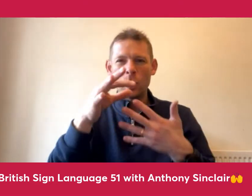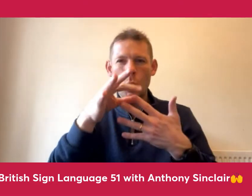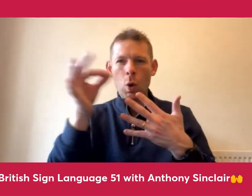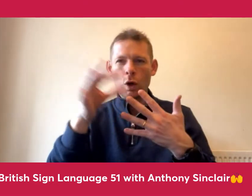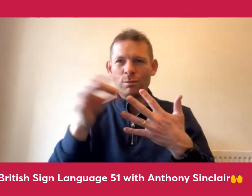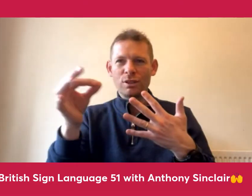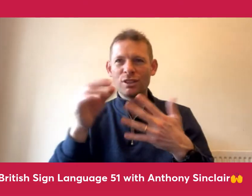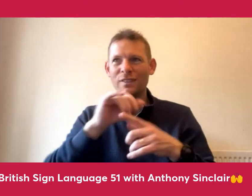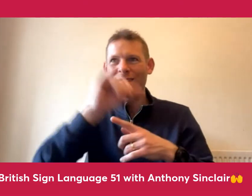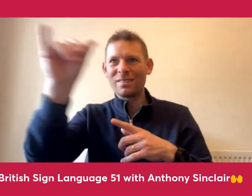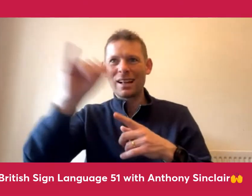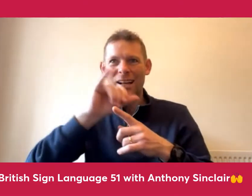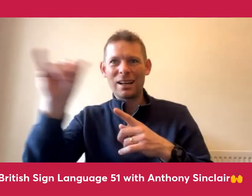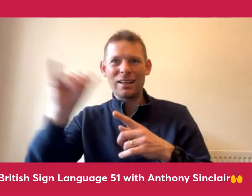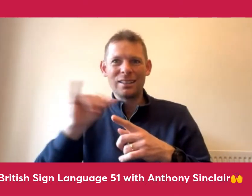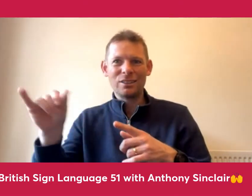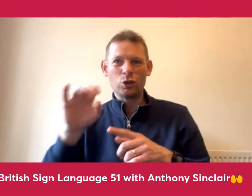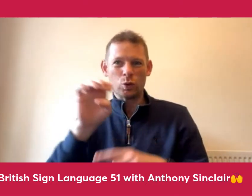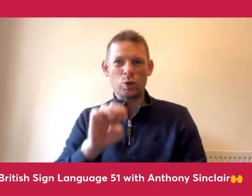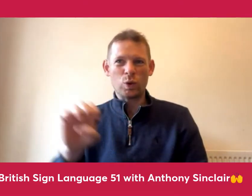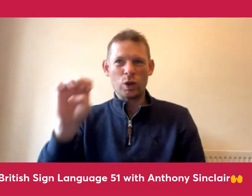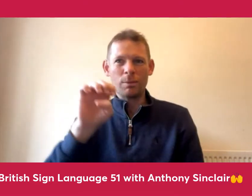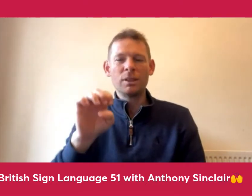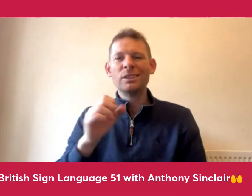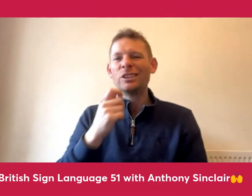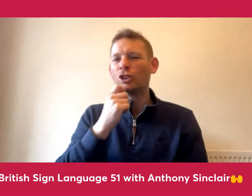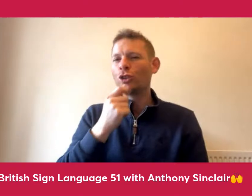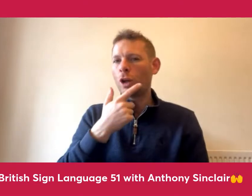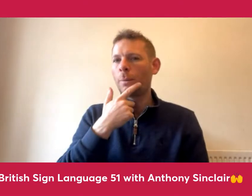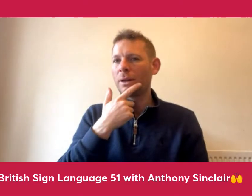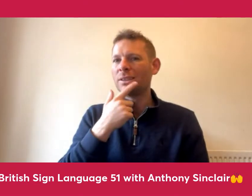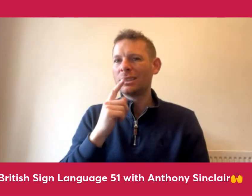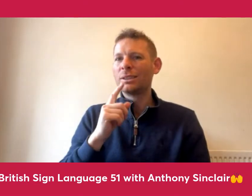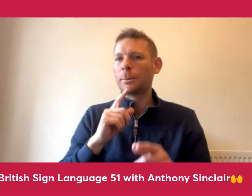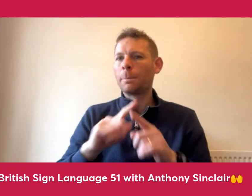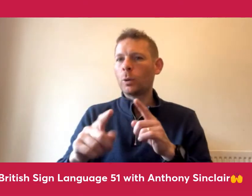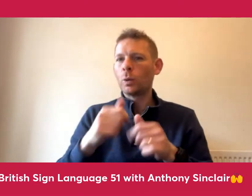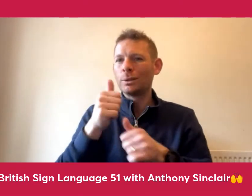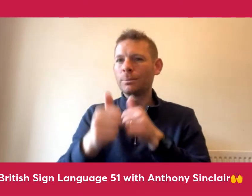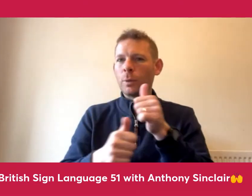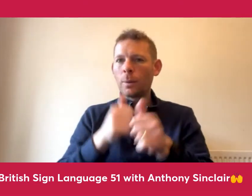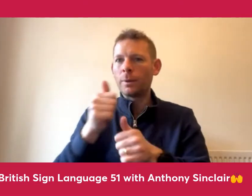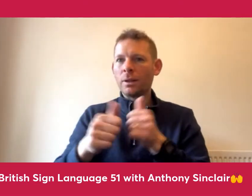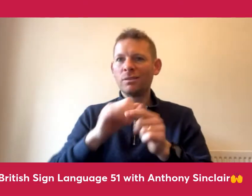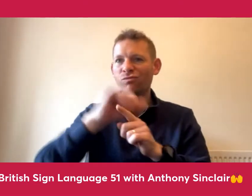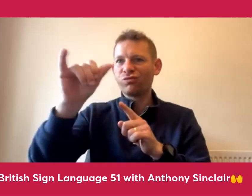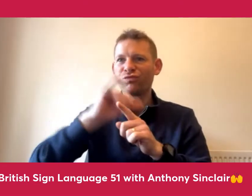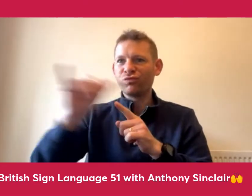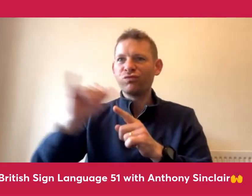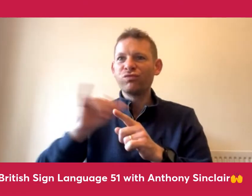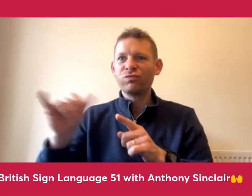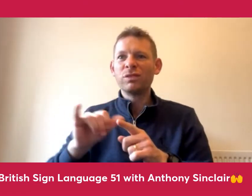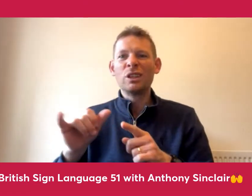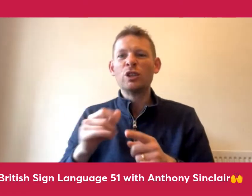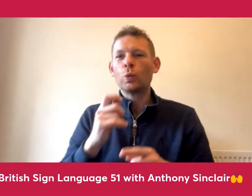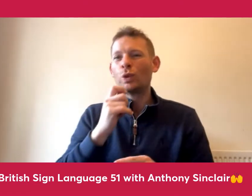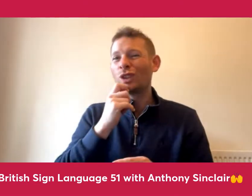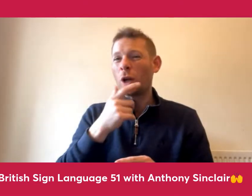Belfast, unfortunately, doesn't have an awful lot of options to fly to Europe. Dublin has a lot more